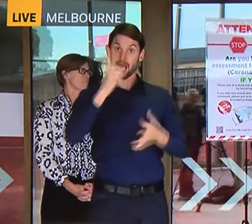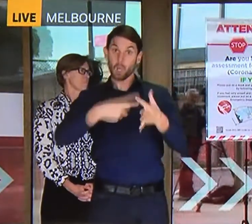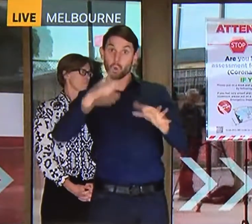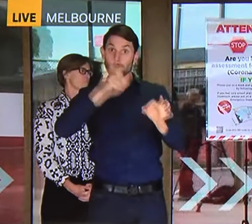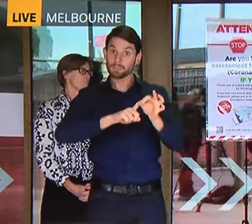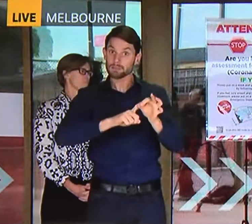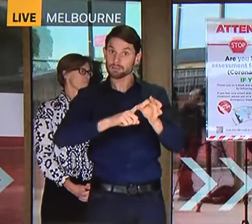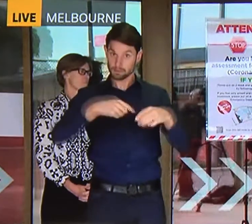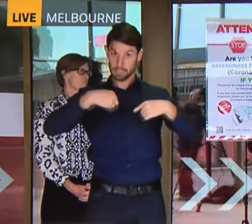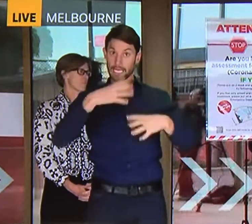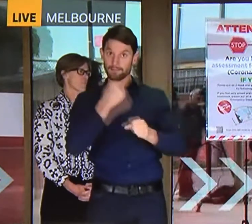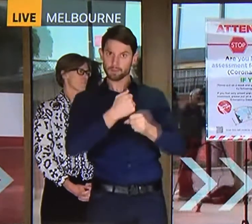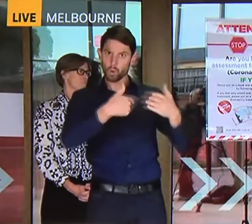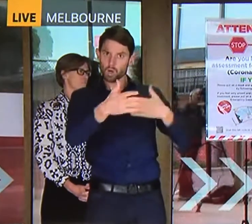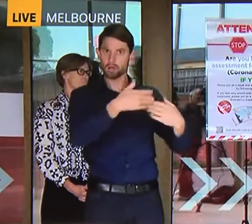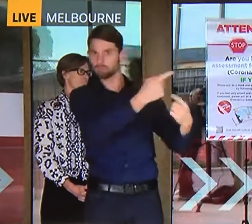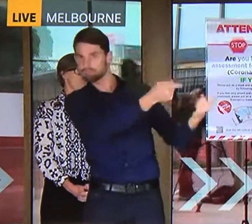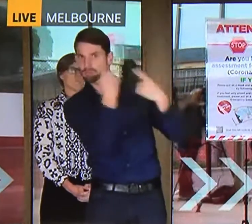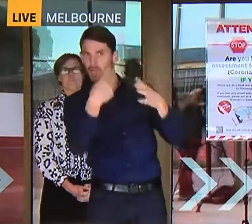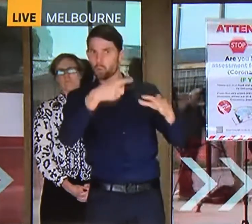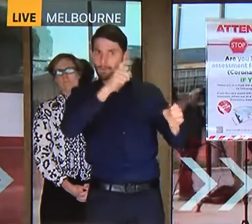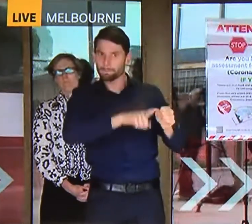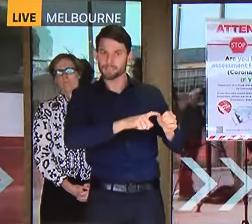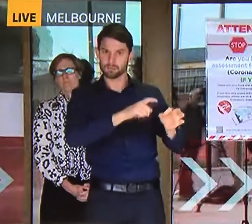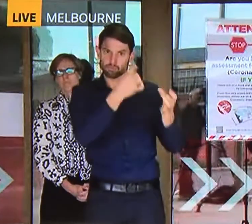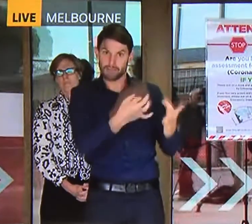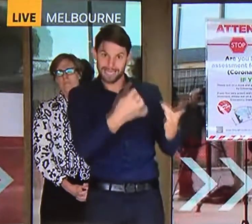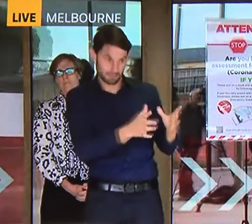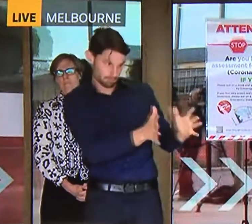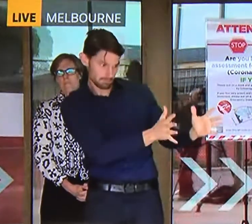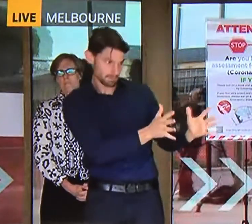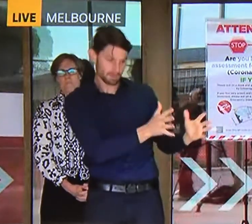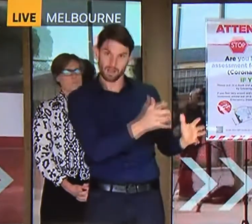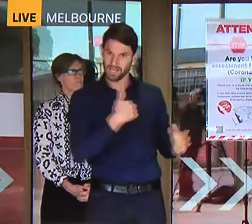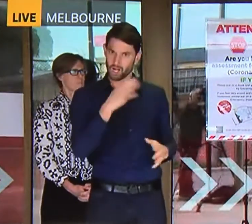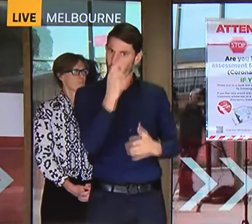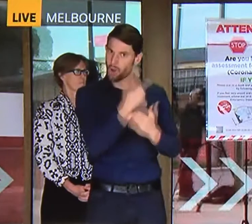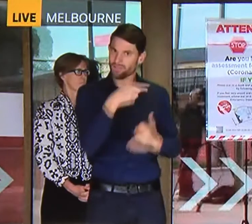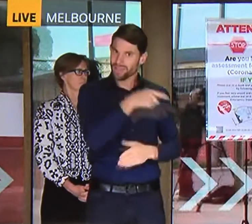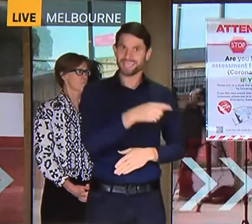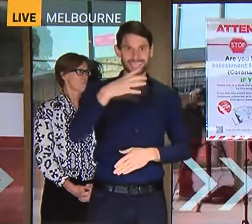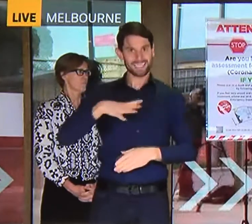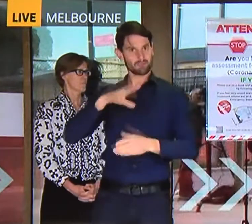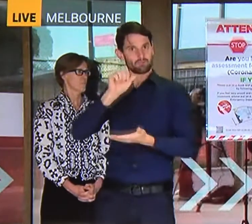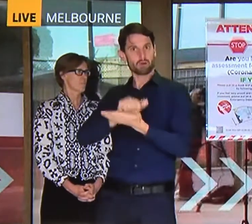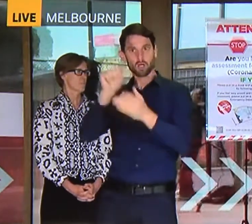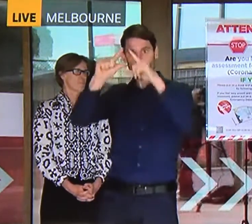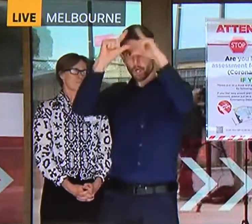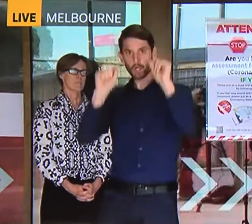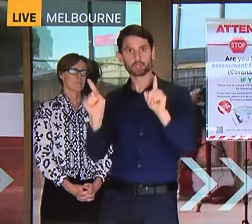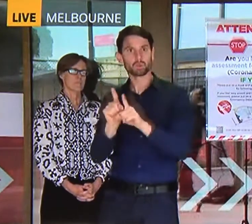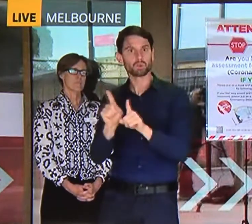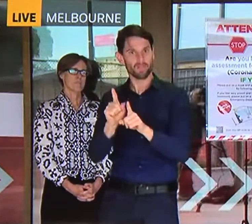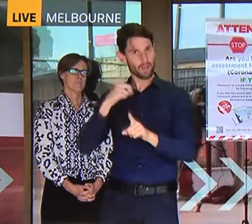that additional staff. But the staff are being amazing and flexible. They're working more hours. Many part-timers are working